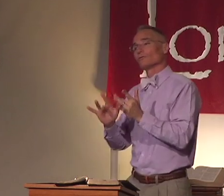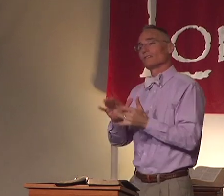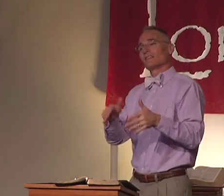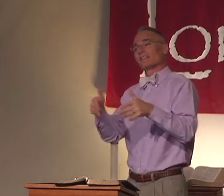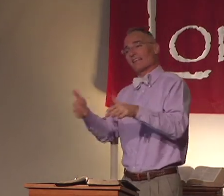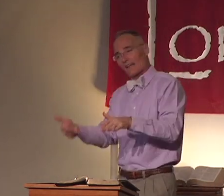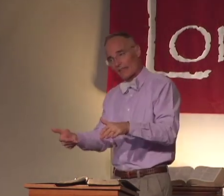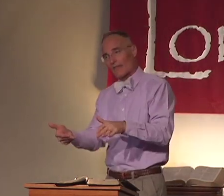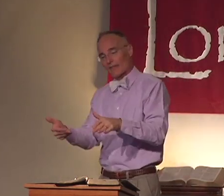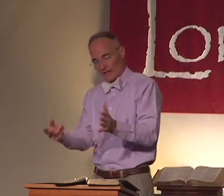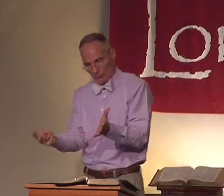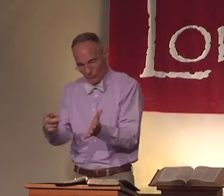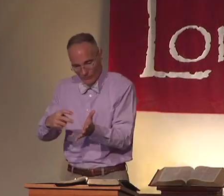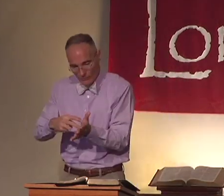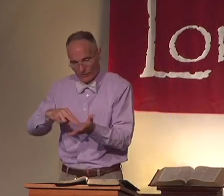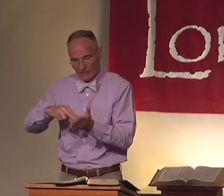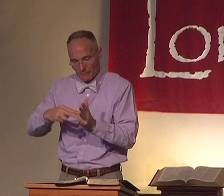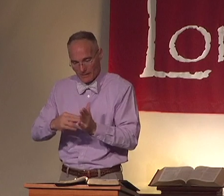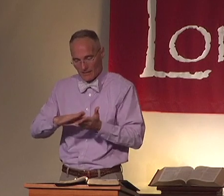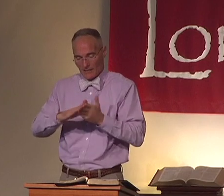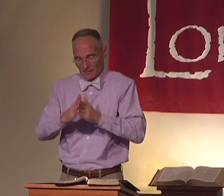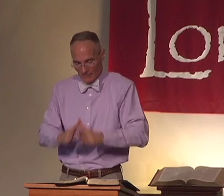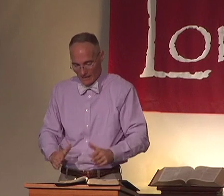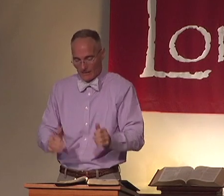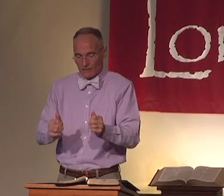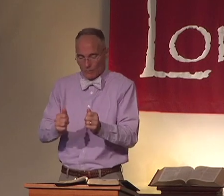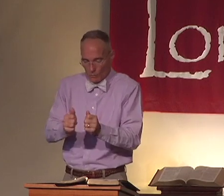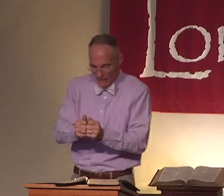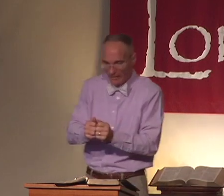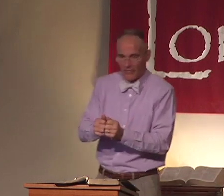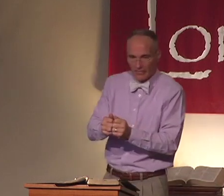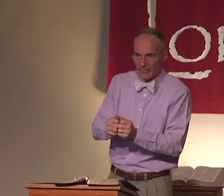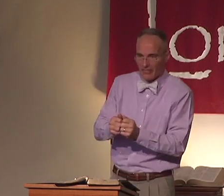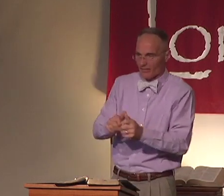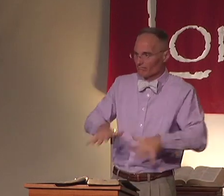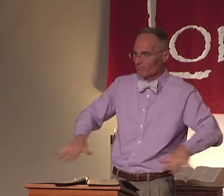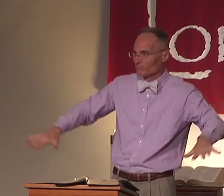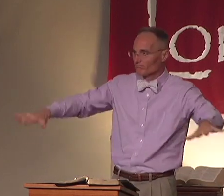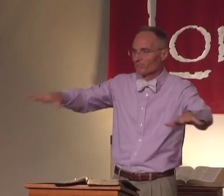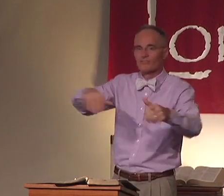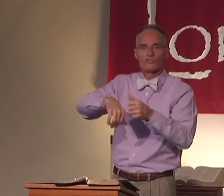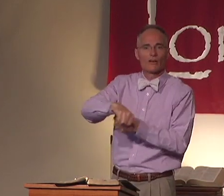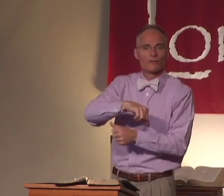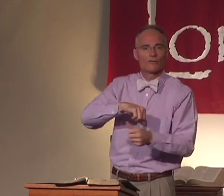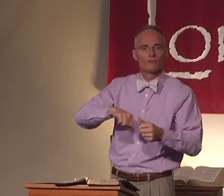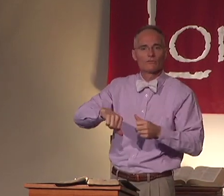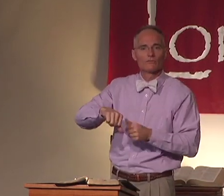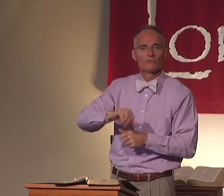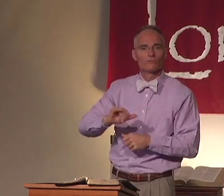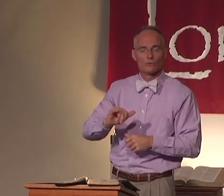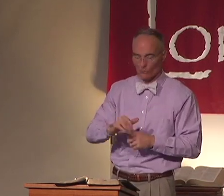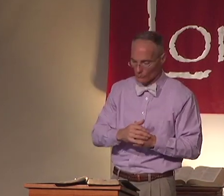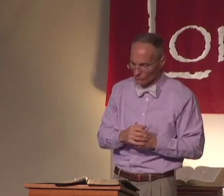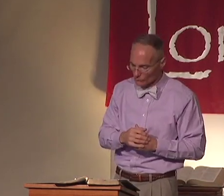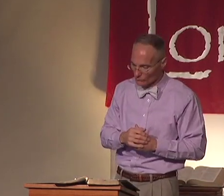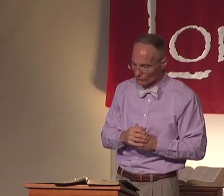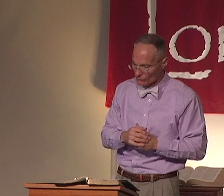But also, Jesus' death and resurrection means that that peace with the disciples, with each other as well.